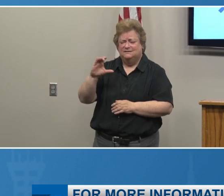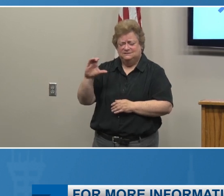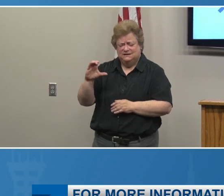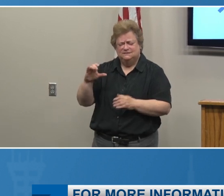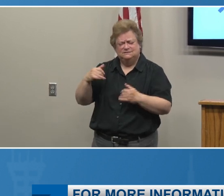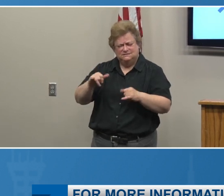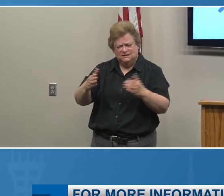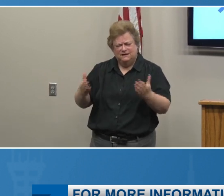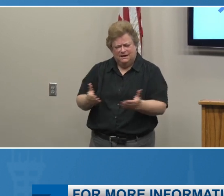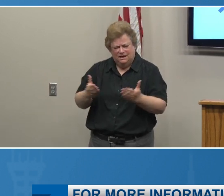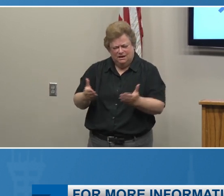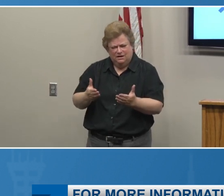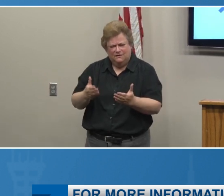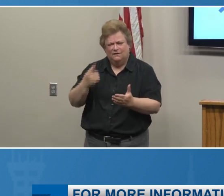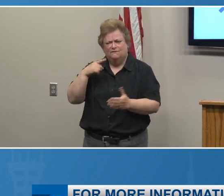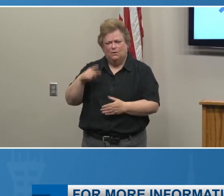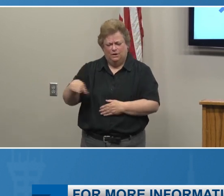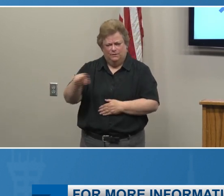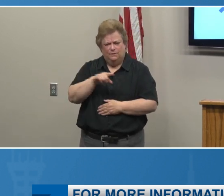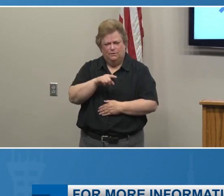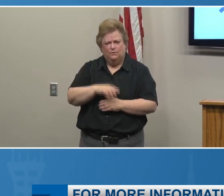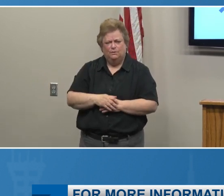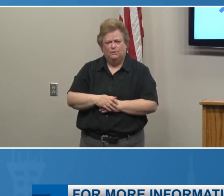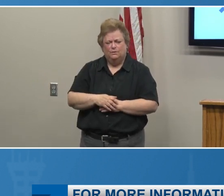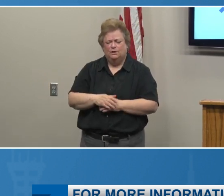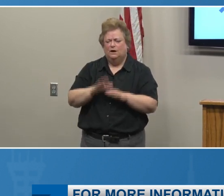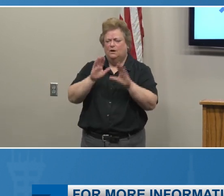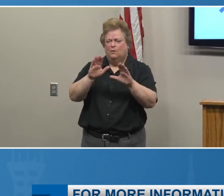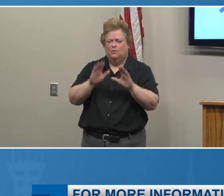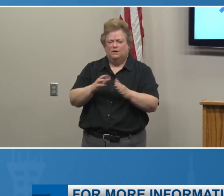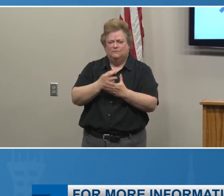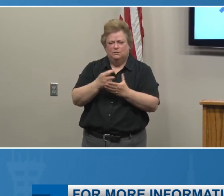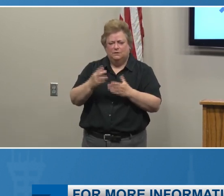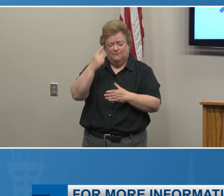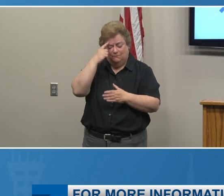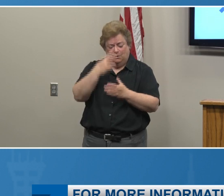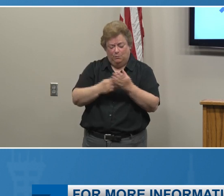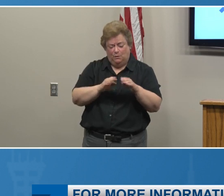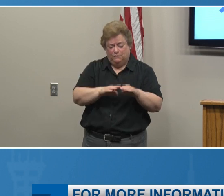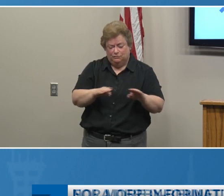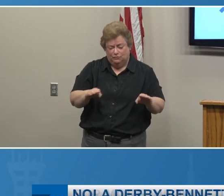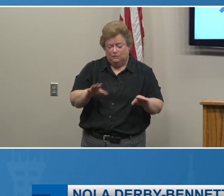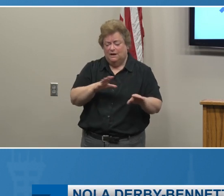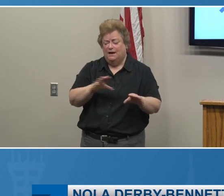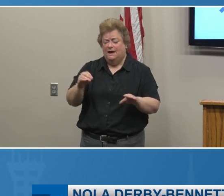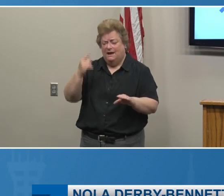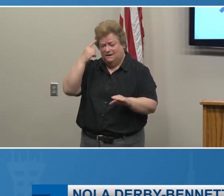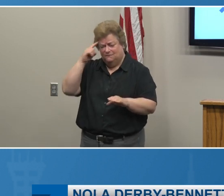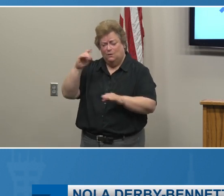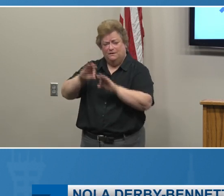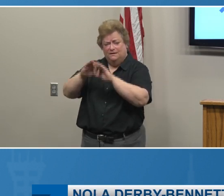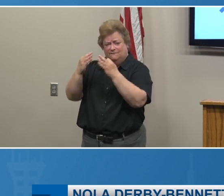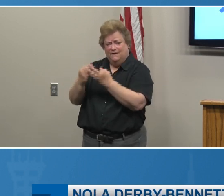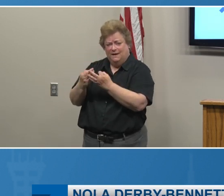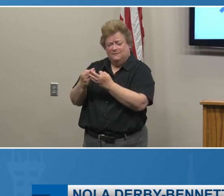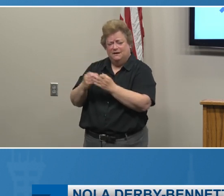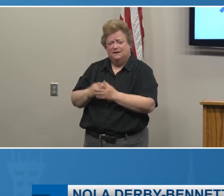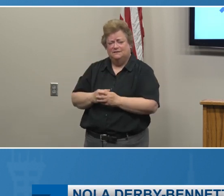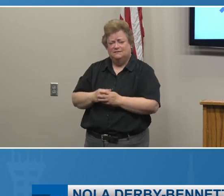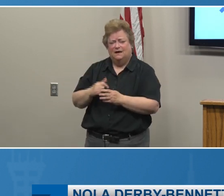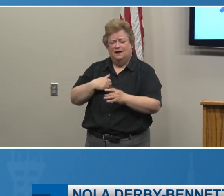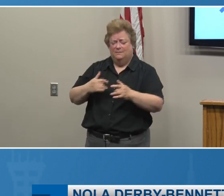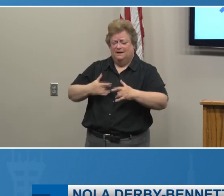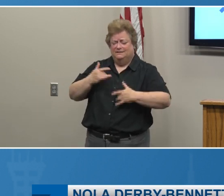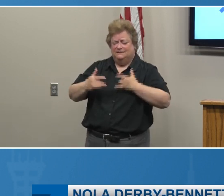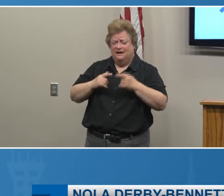here for you the CLC's are an incredible resource both for our students and for our families and so I'm